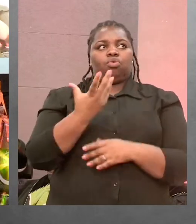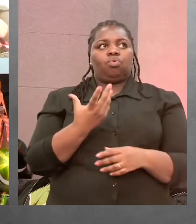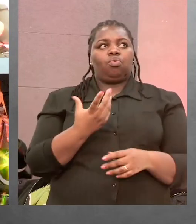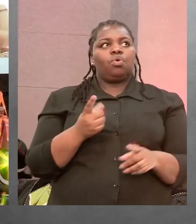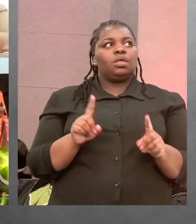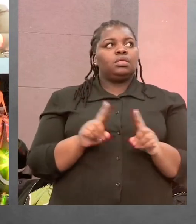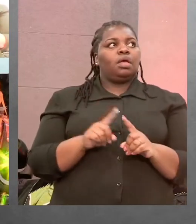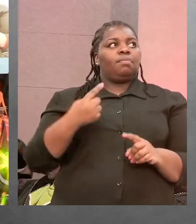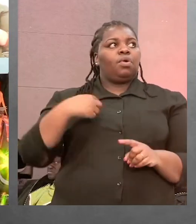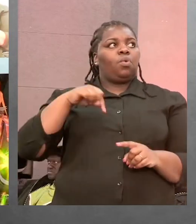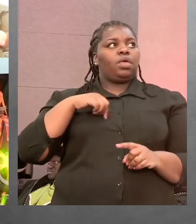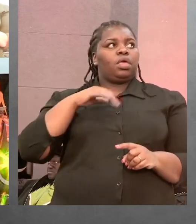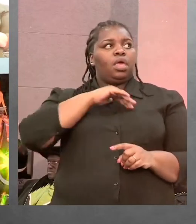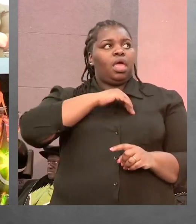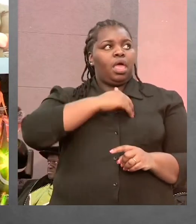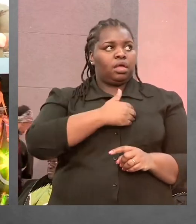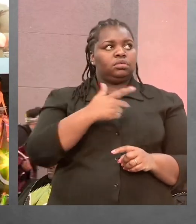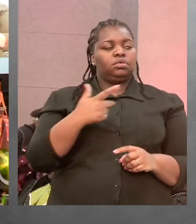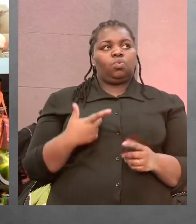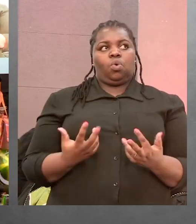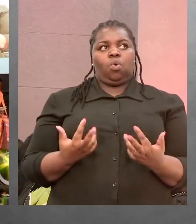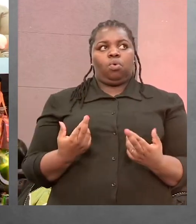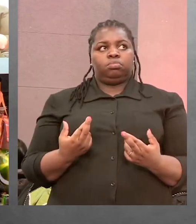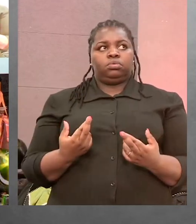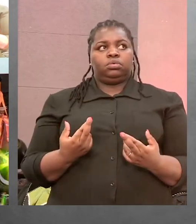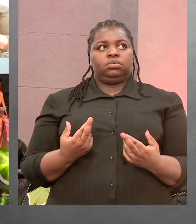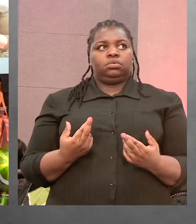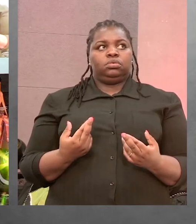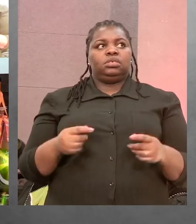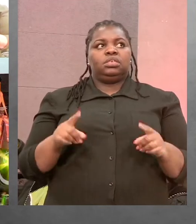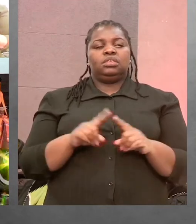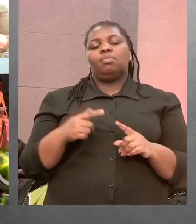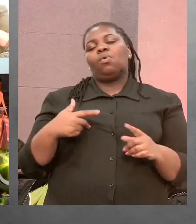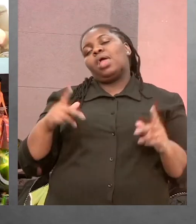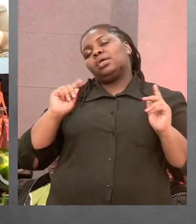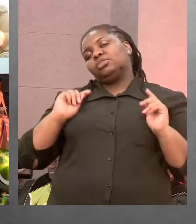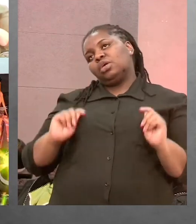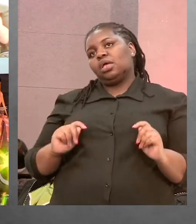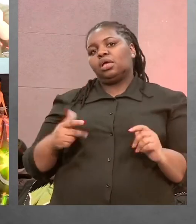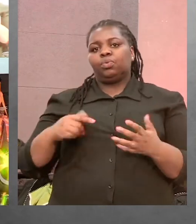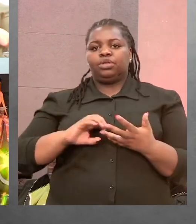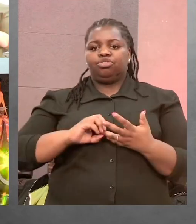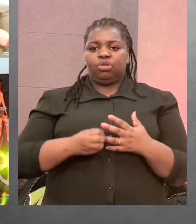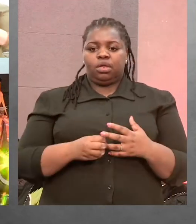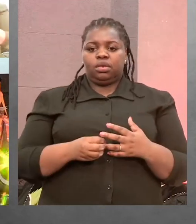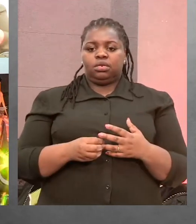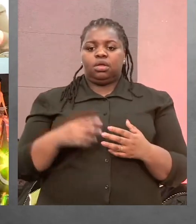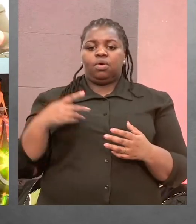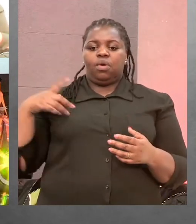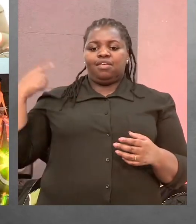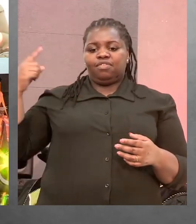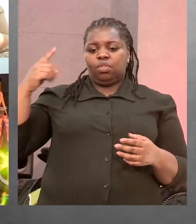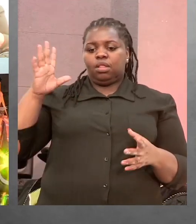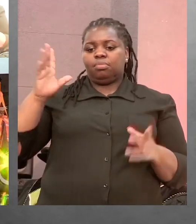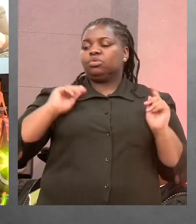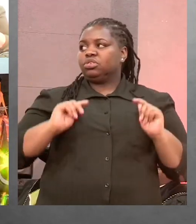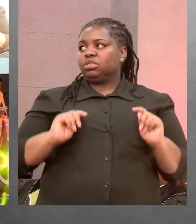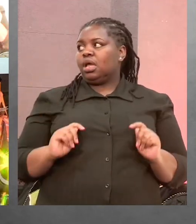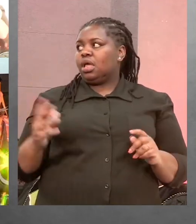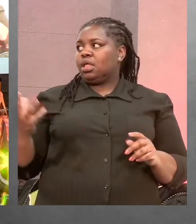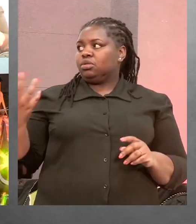even as we hurt, we hoped. That even as we tired, we tried. That we'll forever be tied